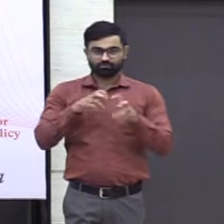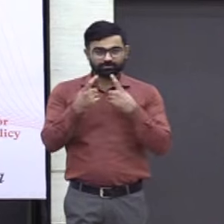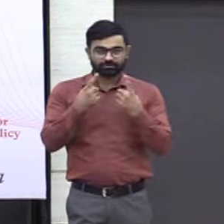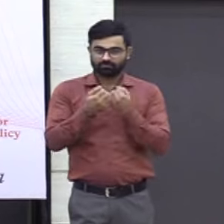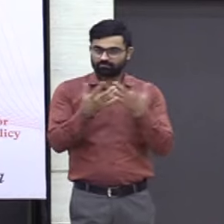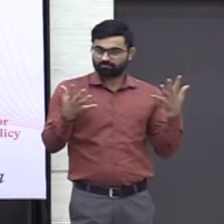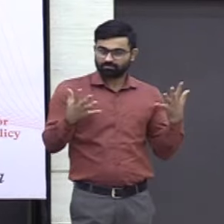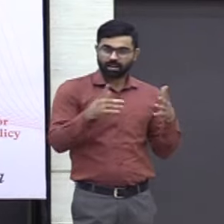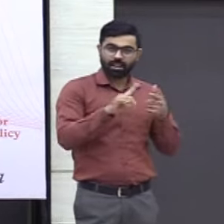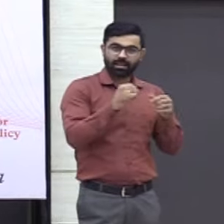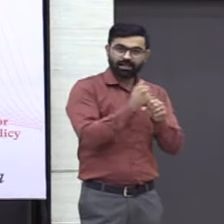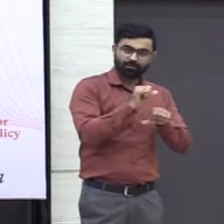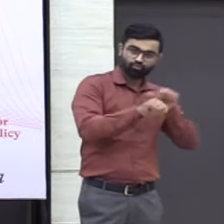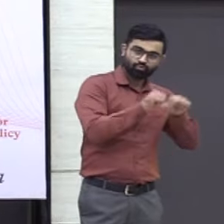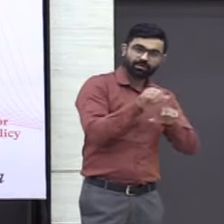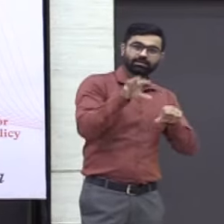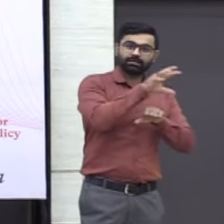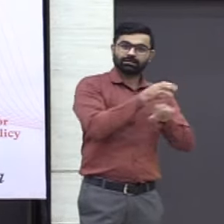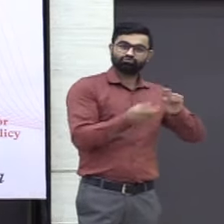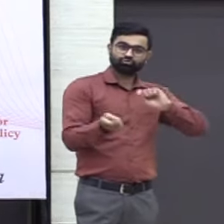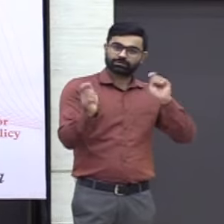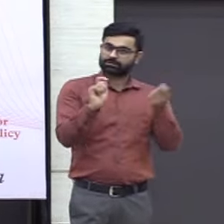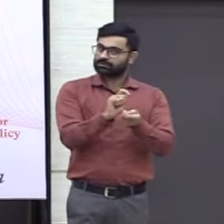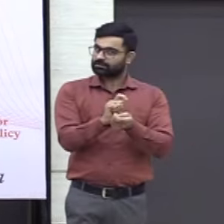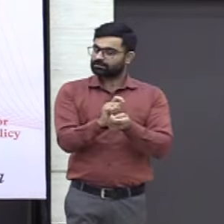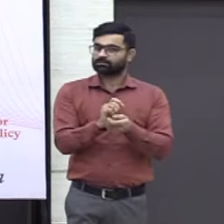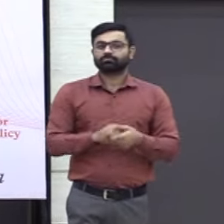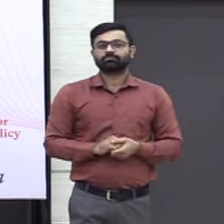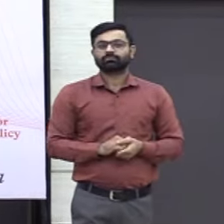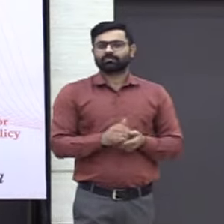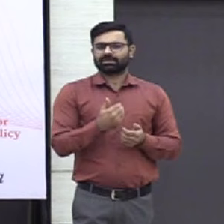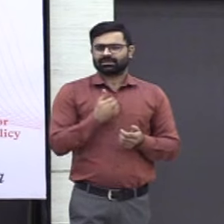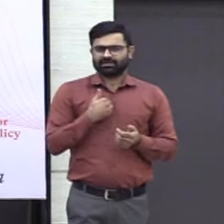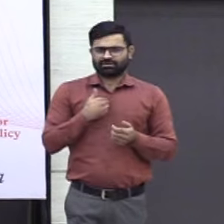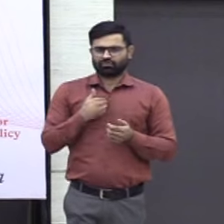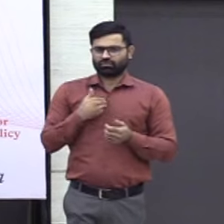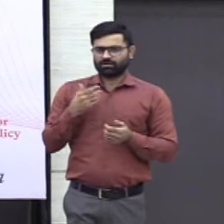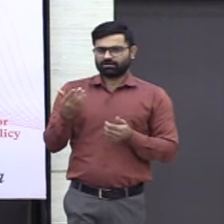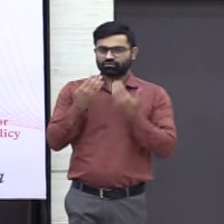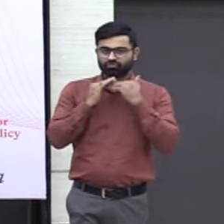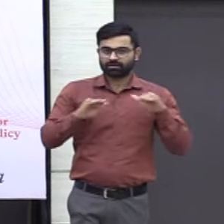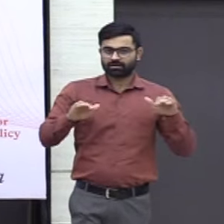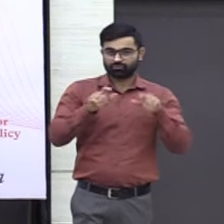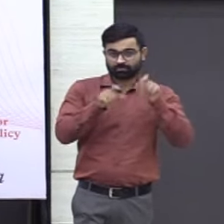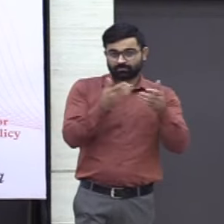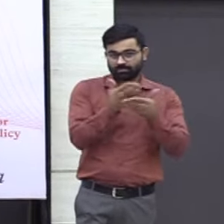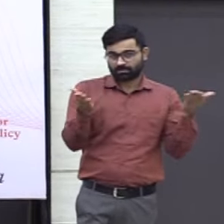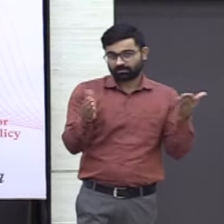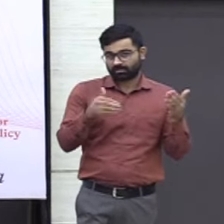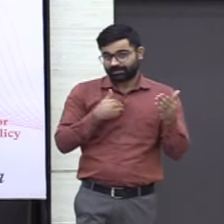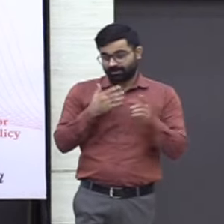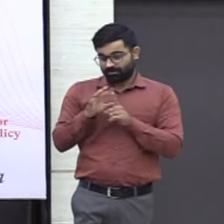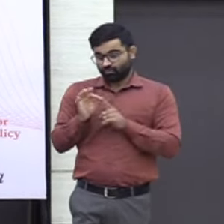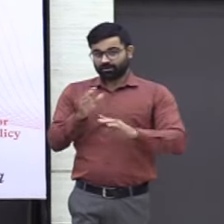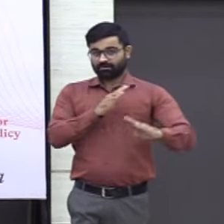lot about the legal provisions and how the state is getting more tyrannical. Sir, so I'm asking as a student, as a citizen, what can I